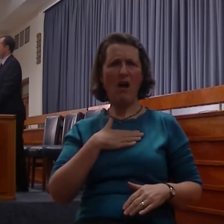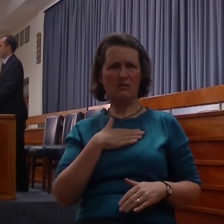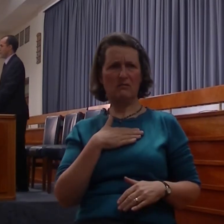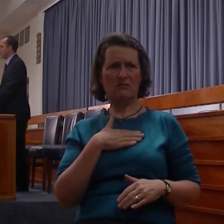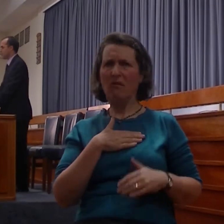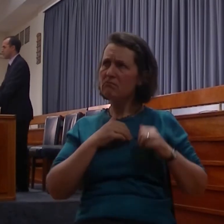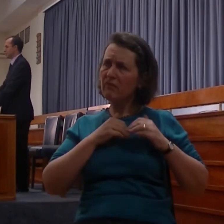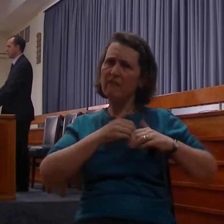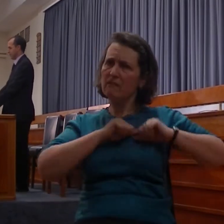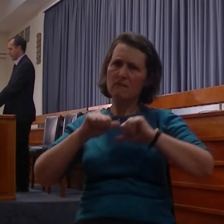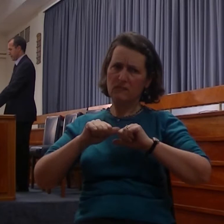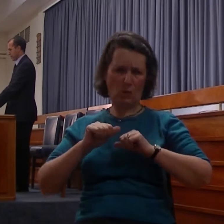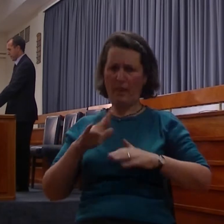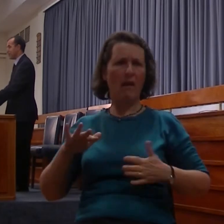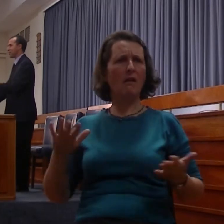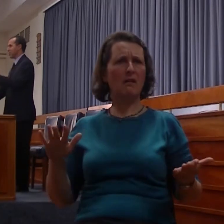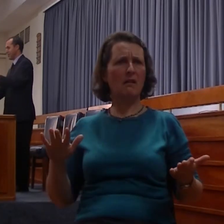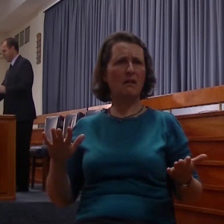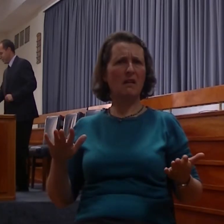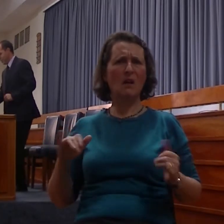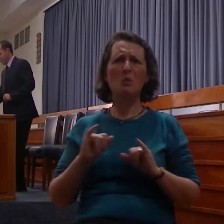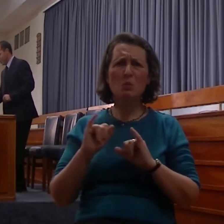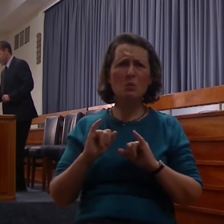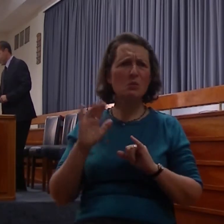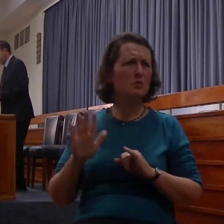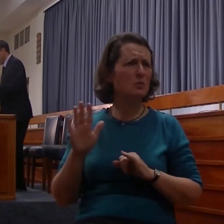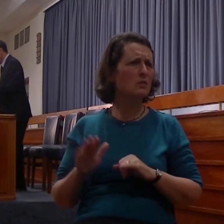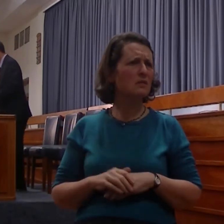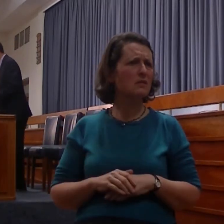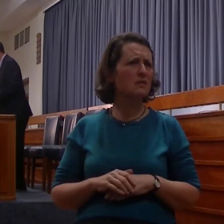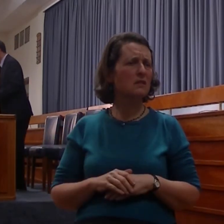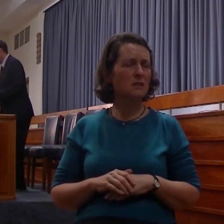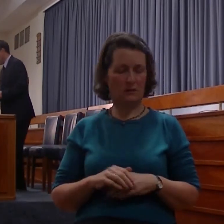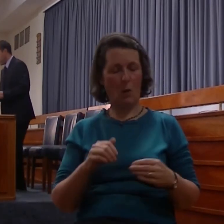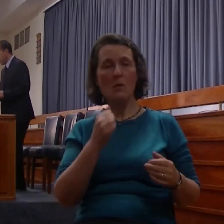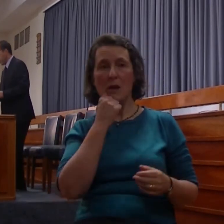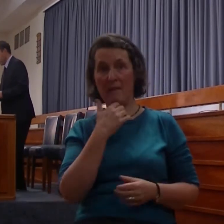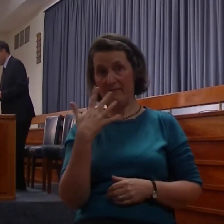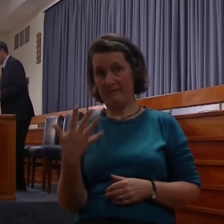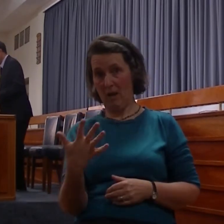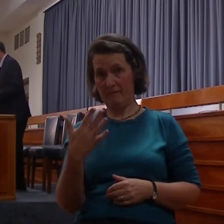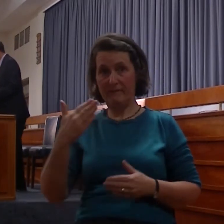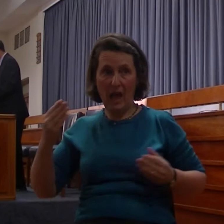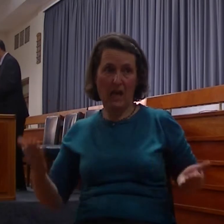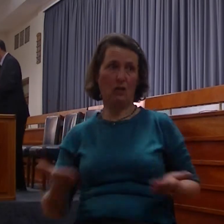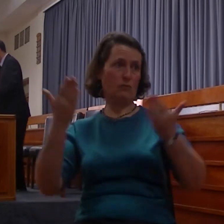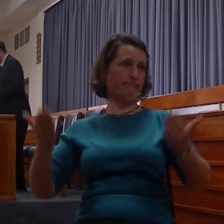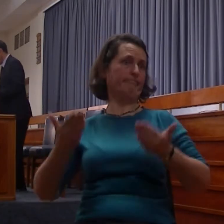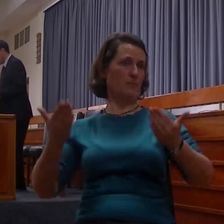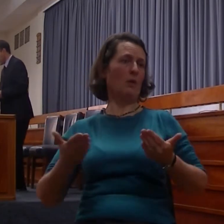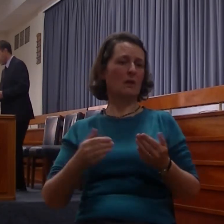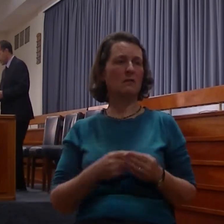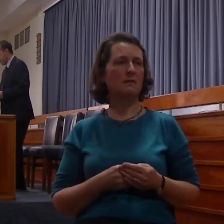for a believer. The heart is not in it. What a tragedy. I